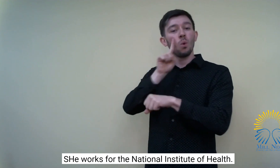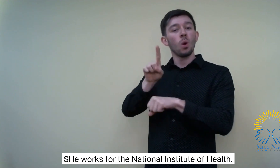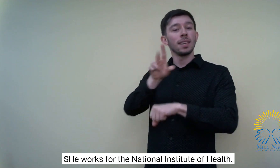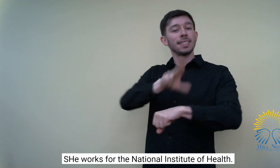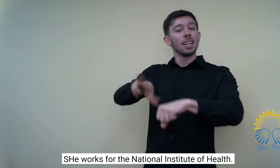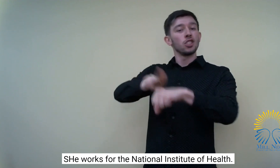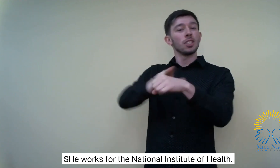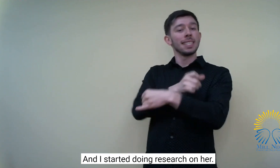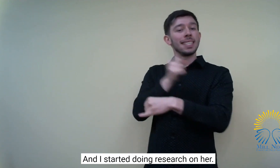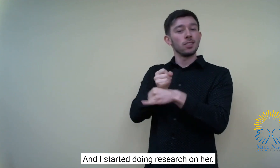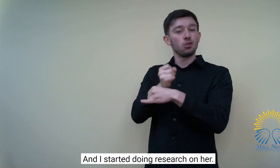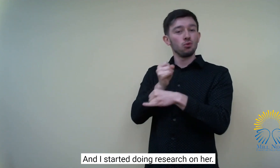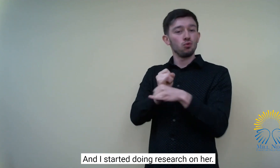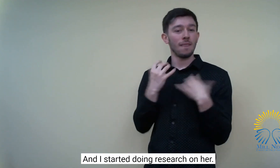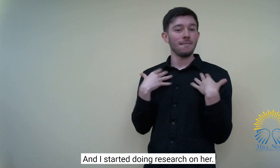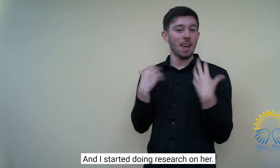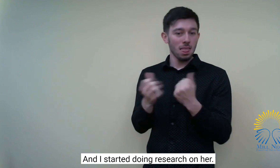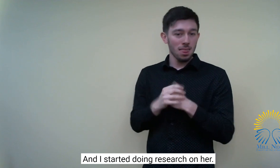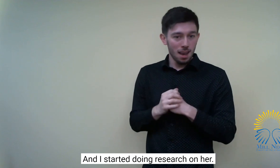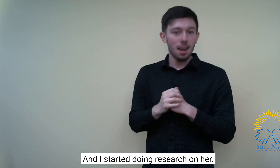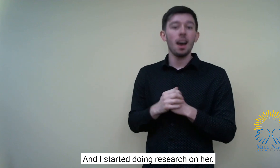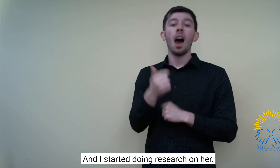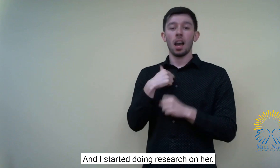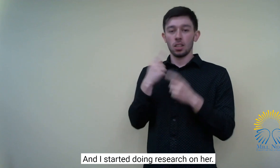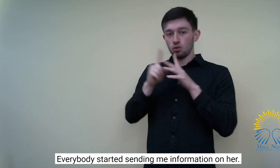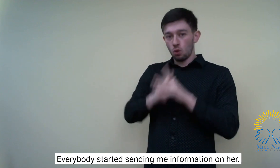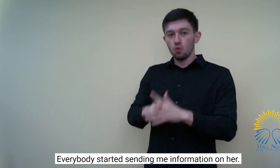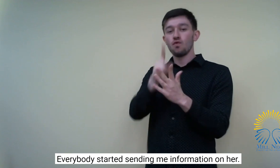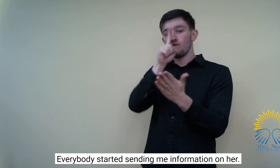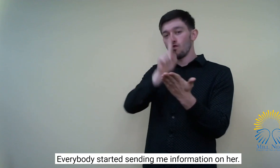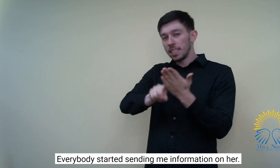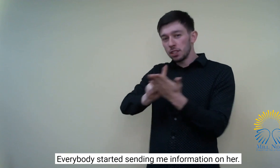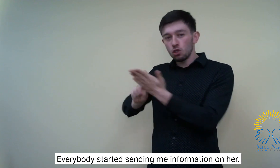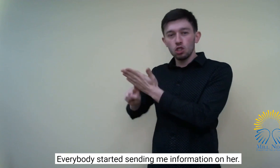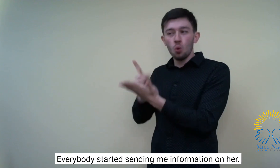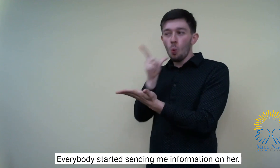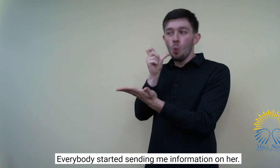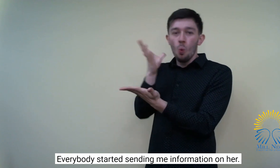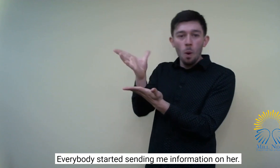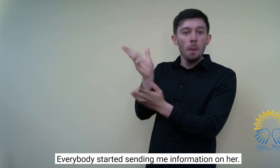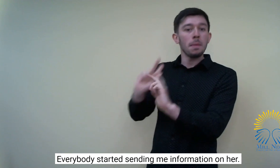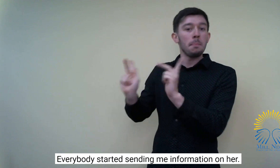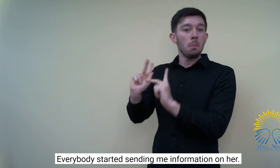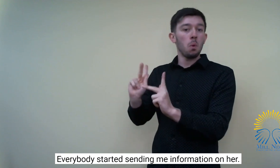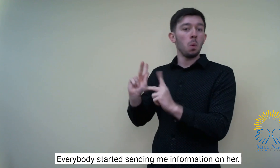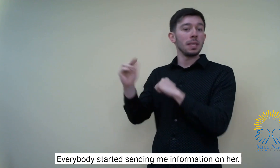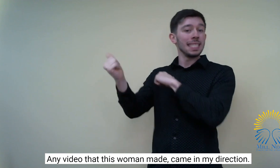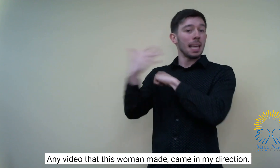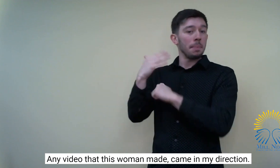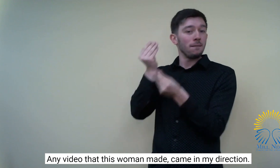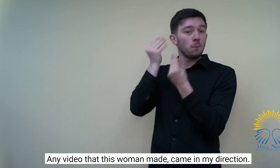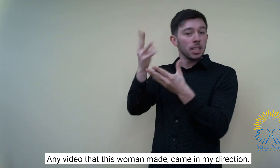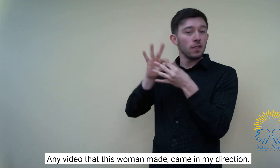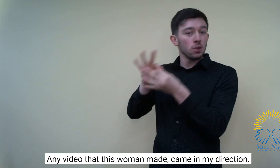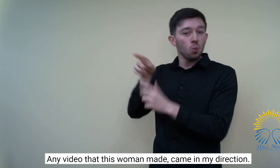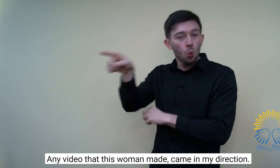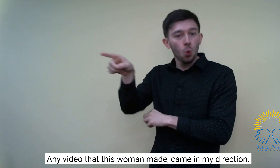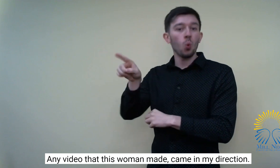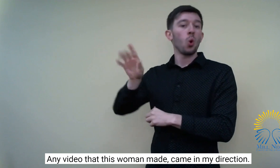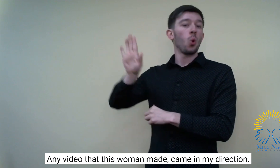Health. And I started doing research on her. Everybody started sending me information on her. Any video that this woman made came